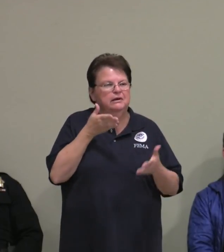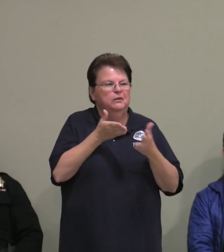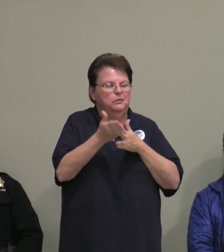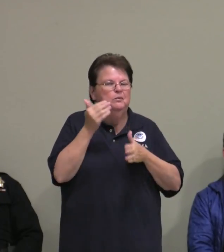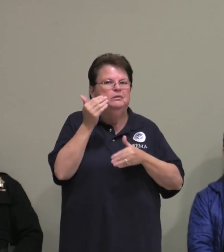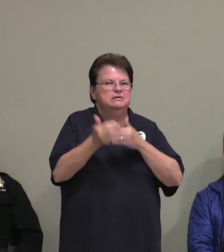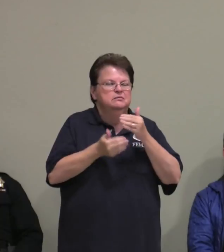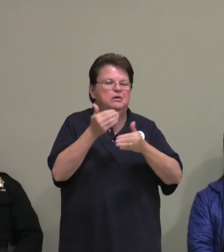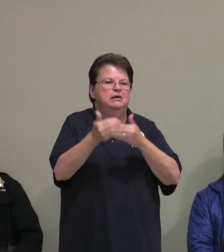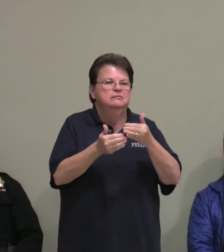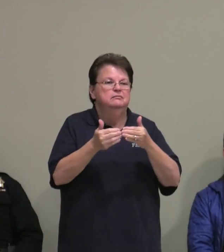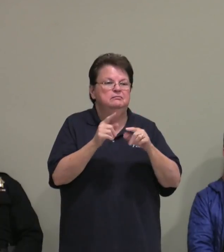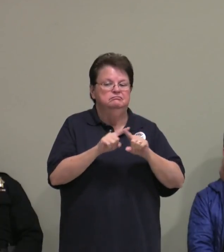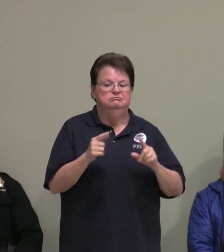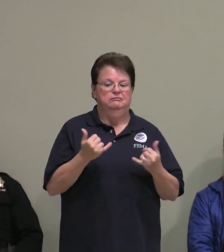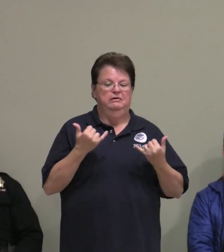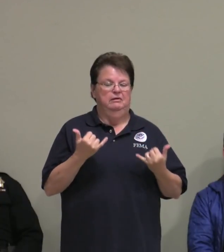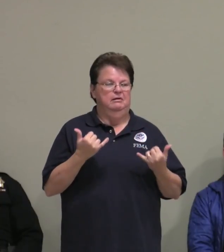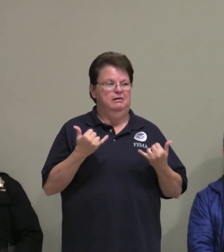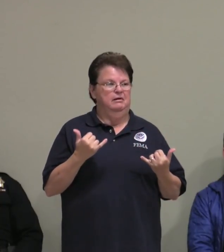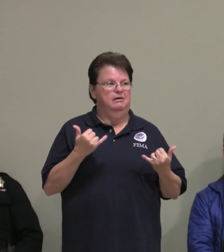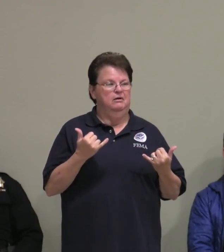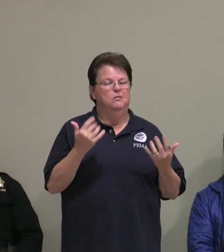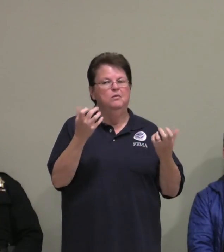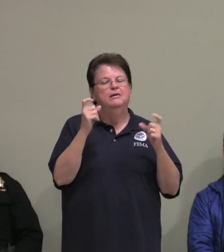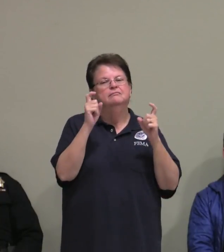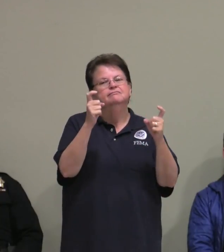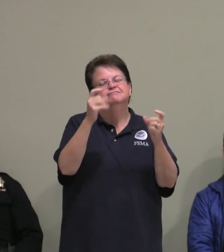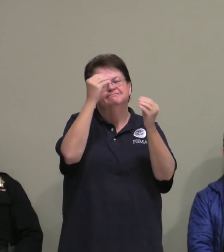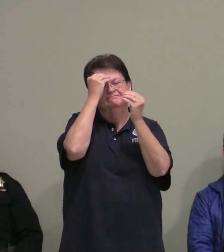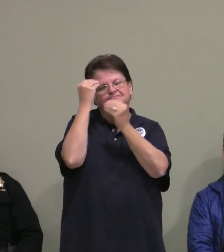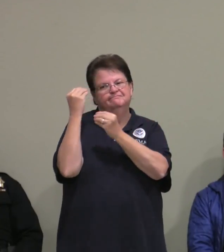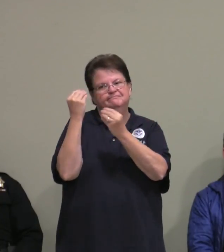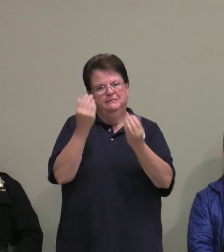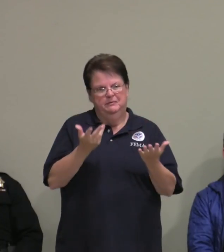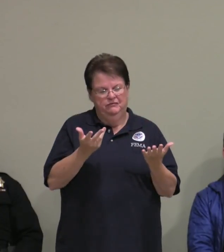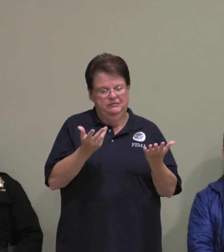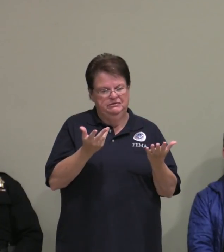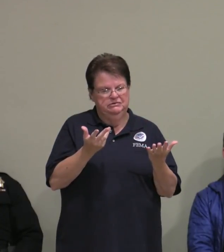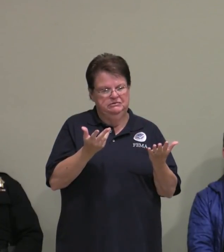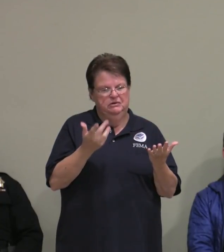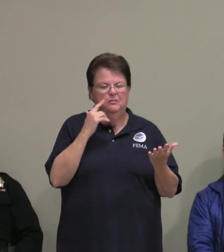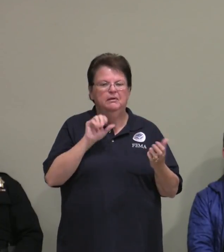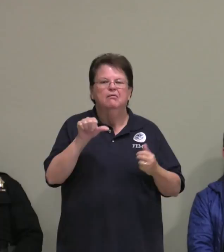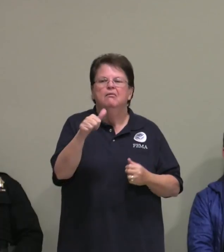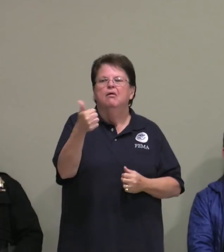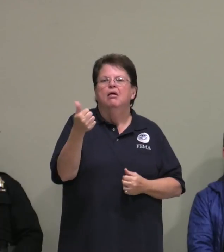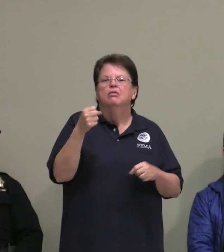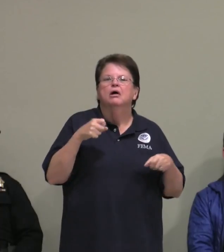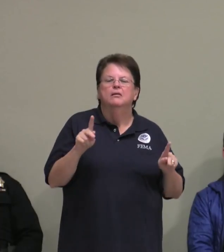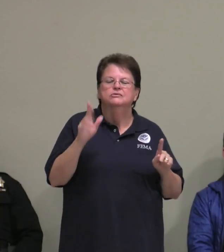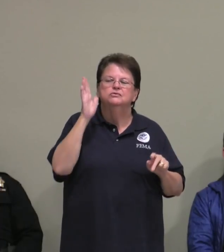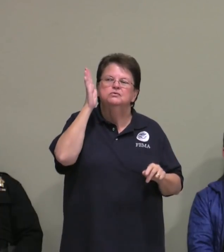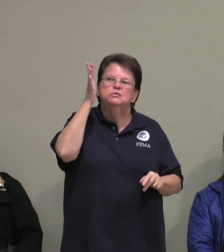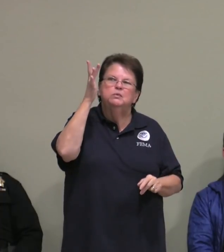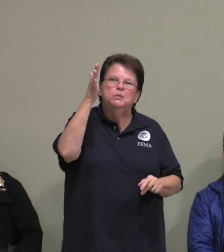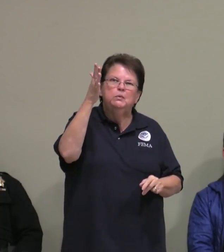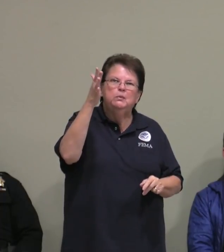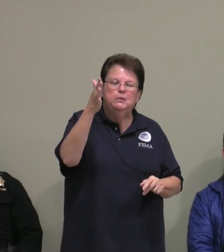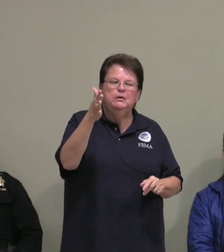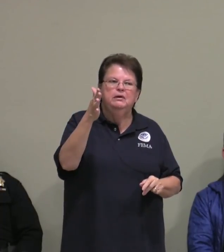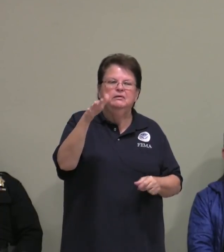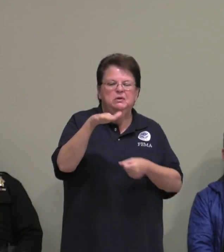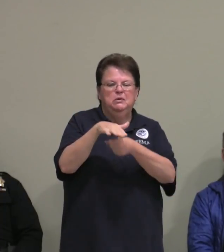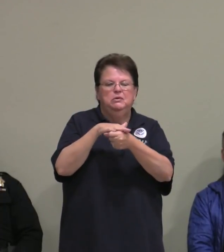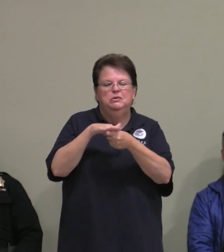process. But for now, I wanted to just give you some initial tips. There will be other opportunities either at the local assistance